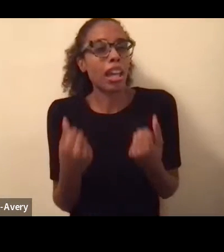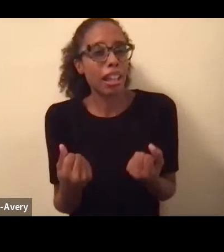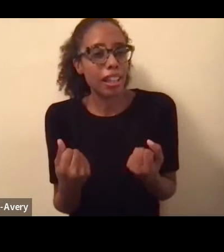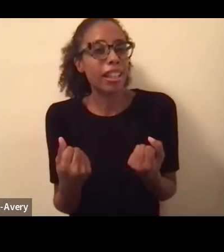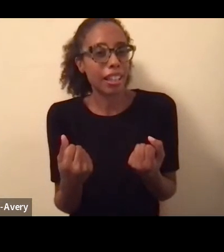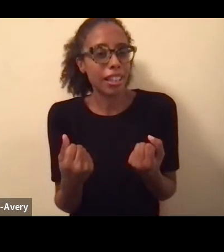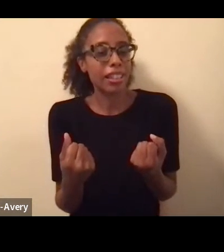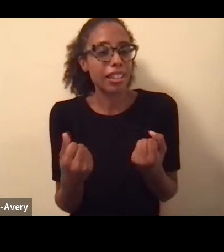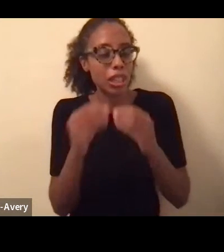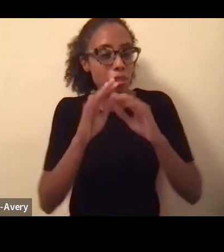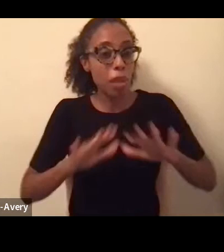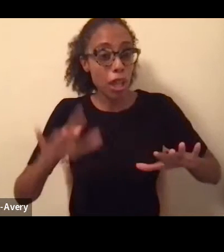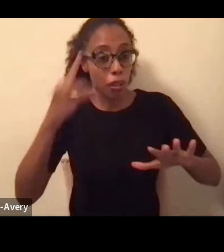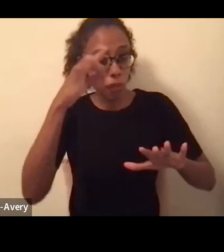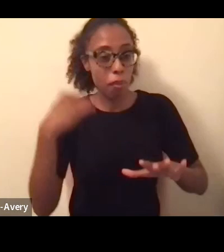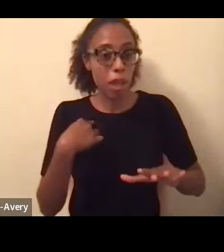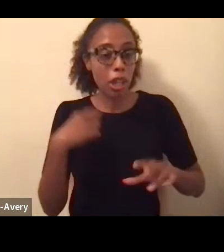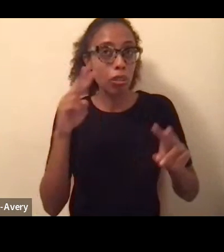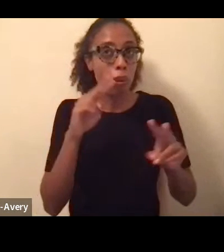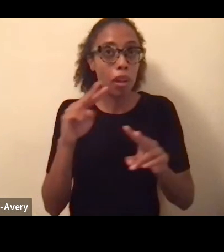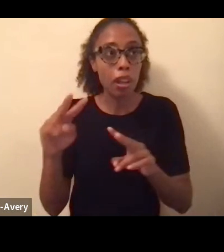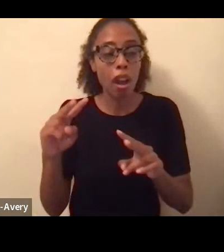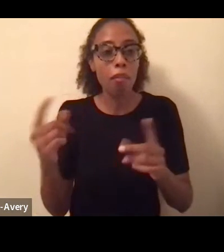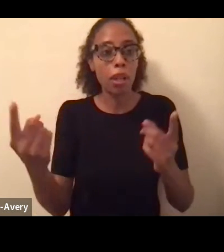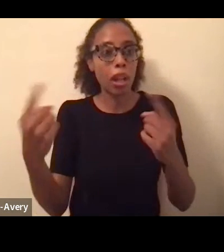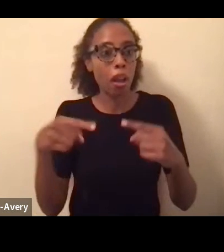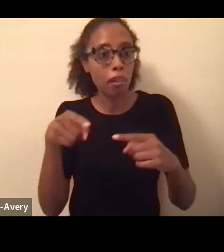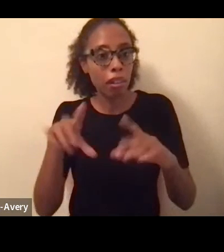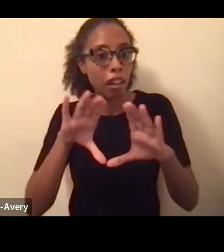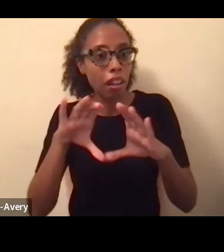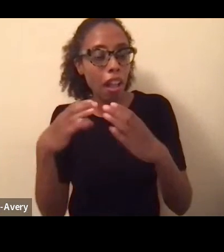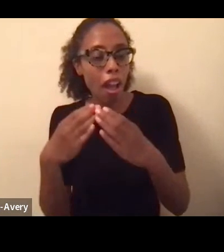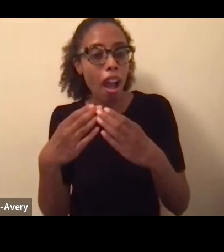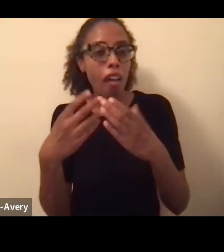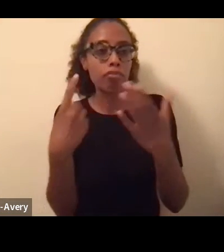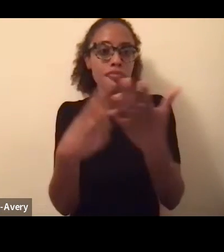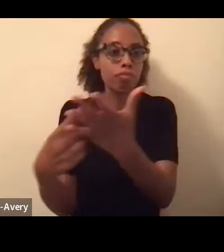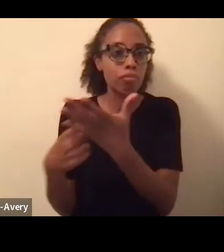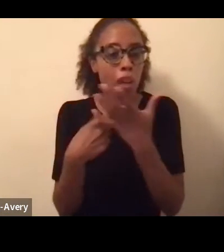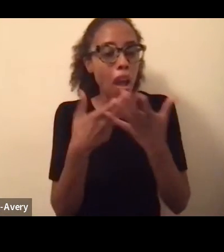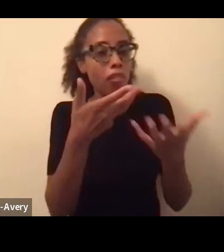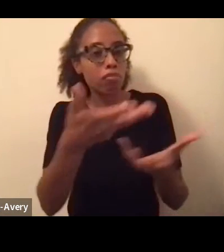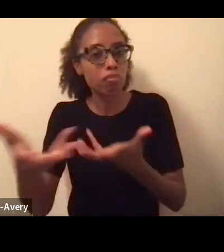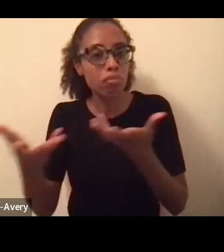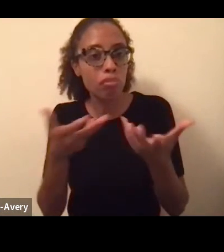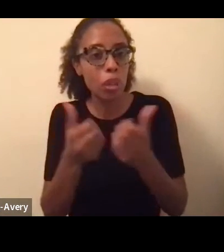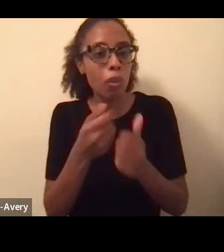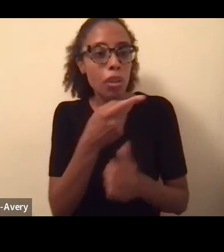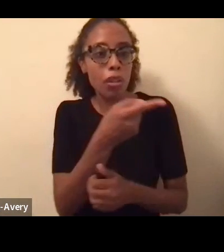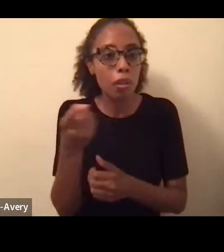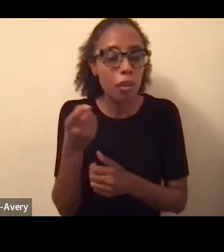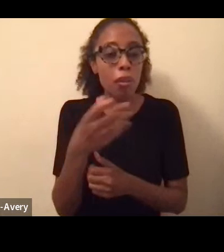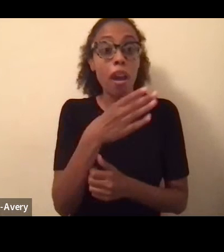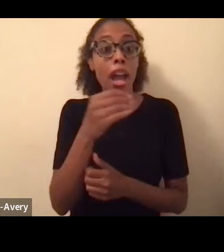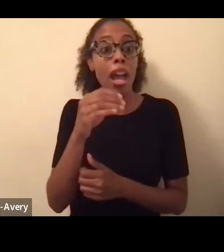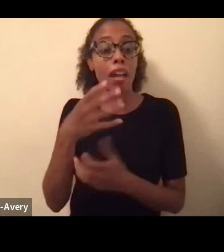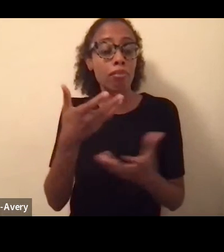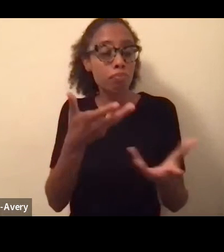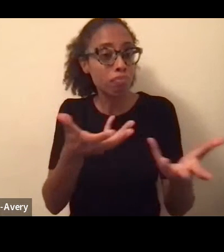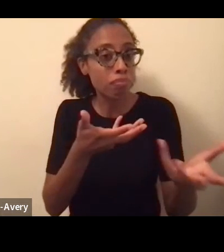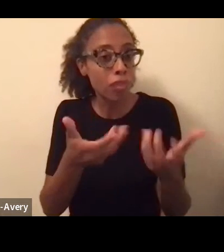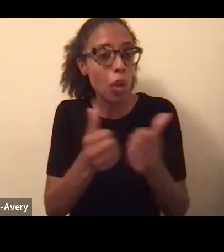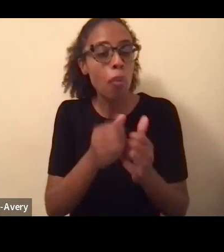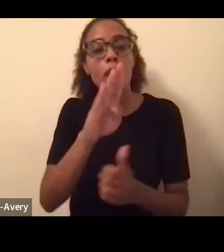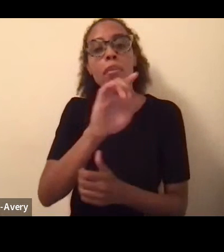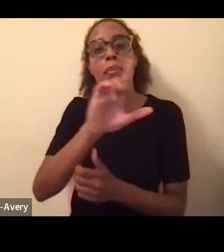coming here, to engaging with you all, to engaging with bell hooks, to